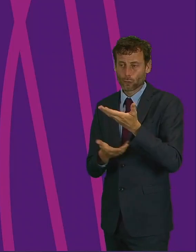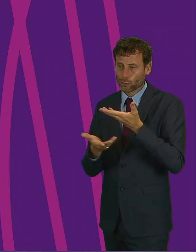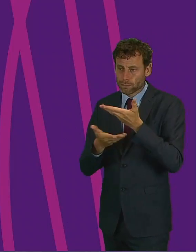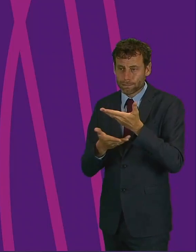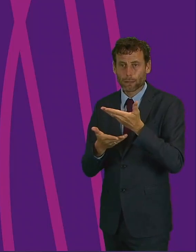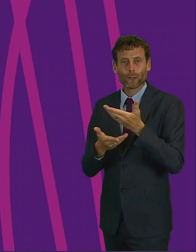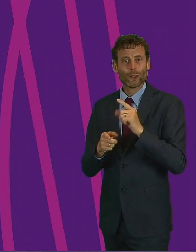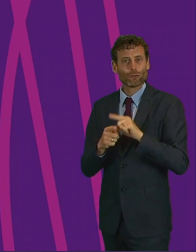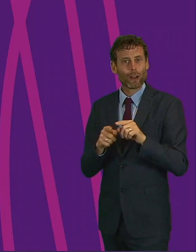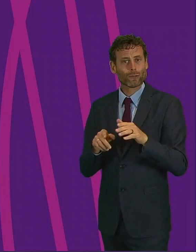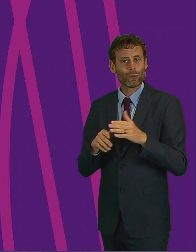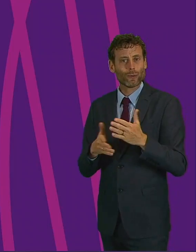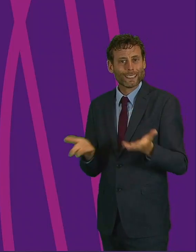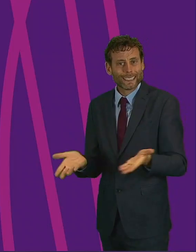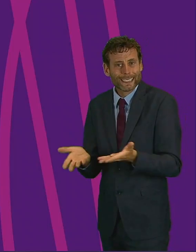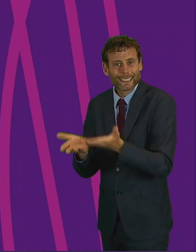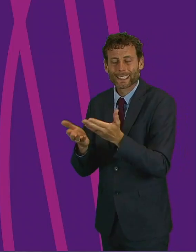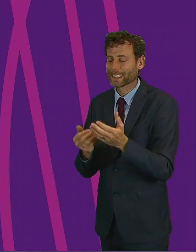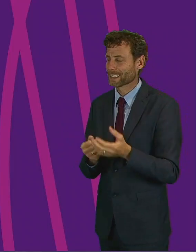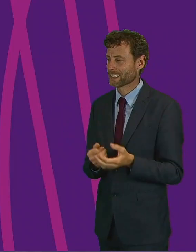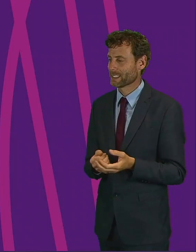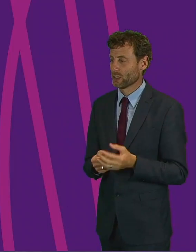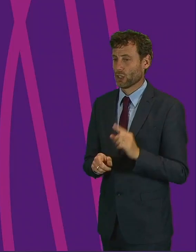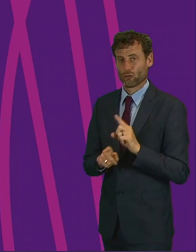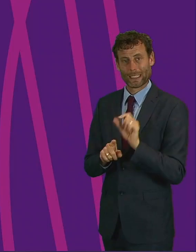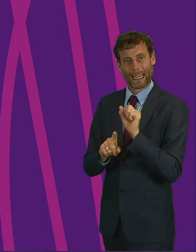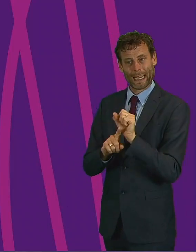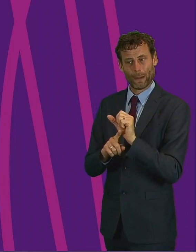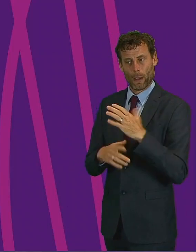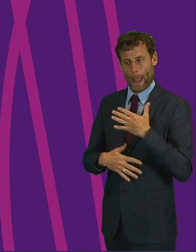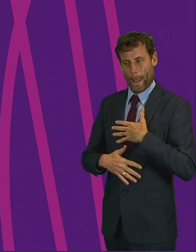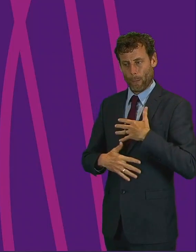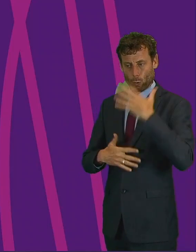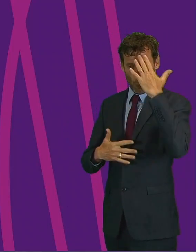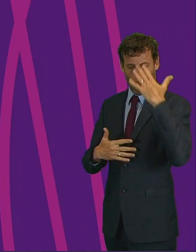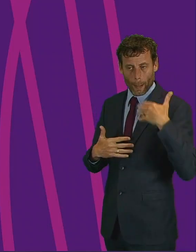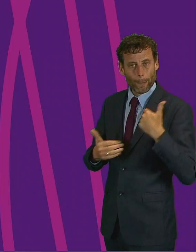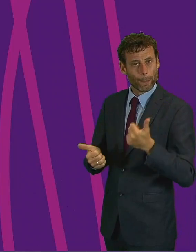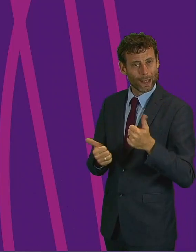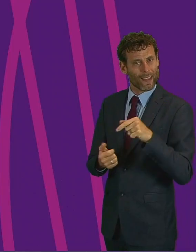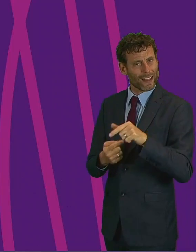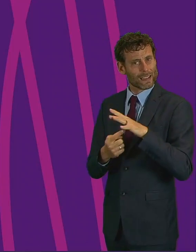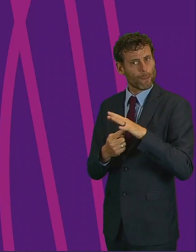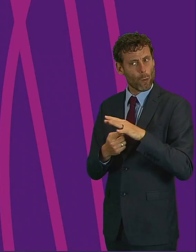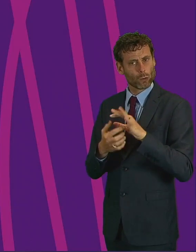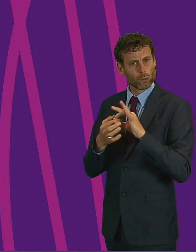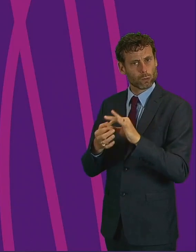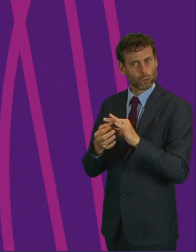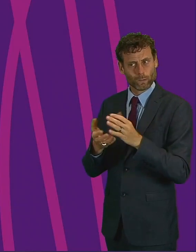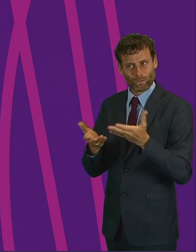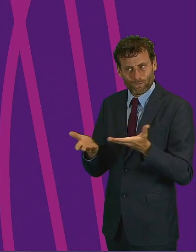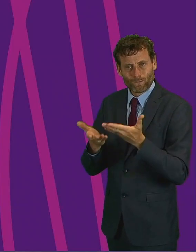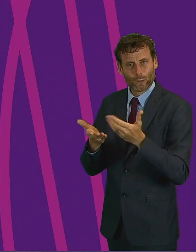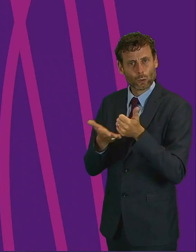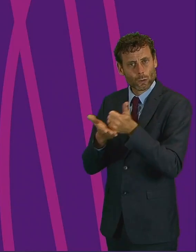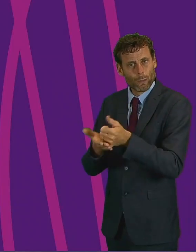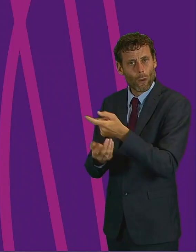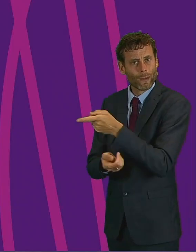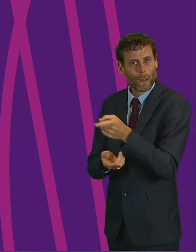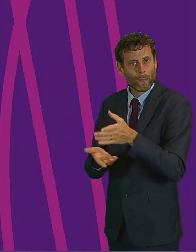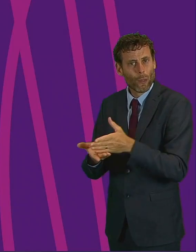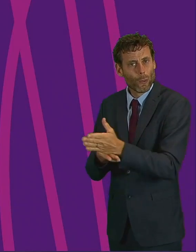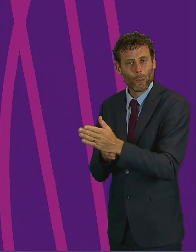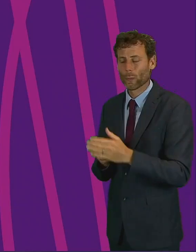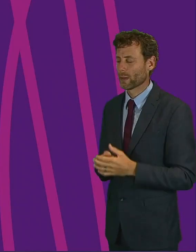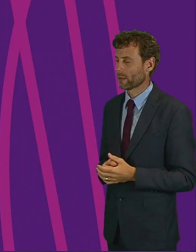give that broader emotional and well-being support, and I think that will continue to be important in the period to come.